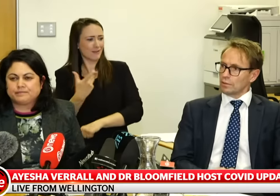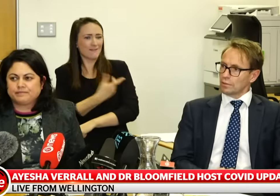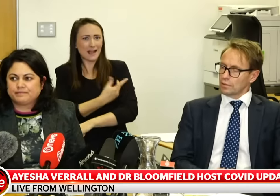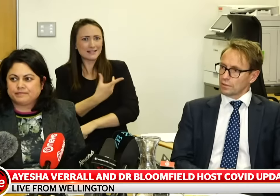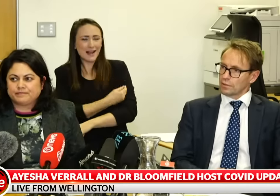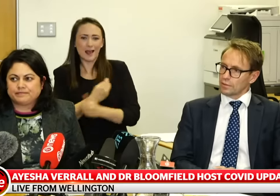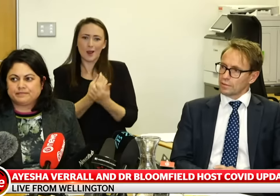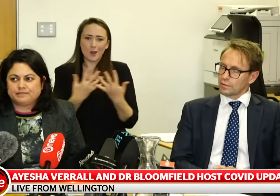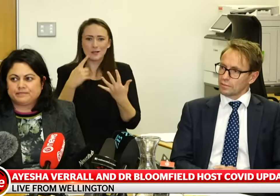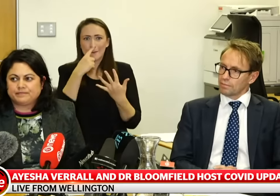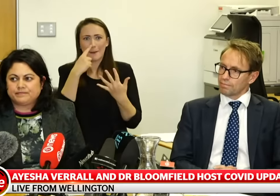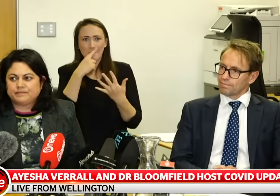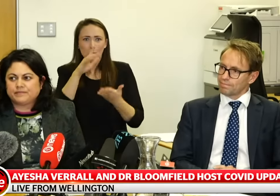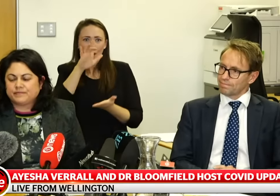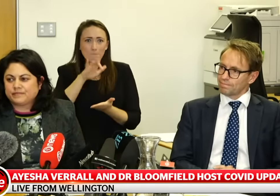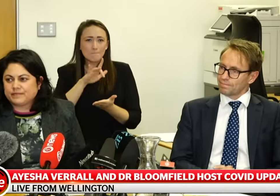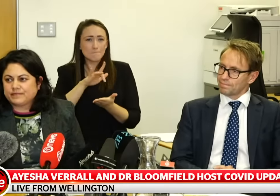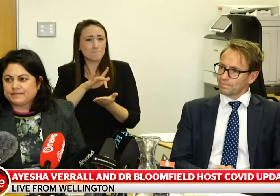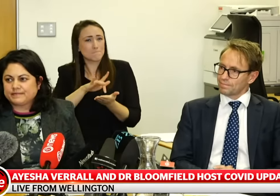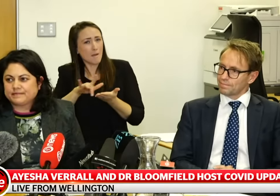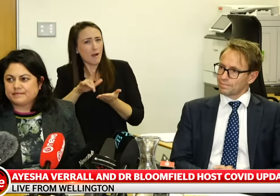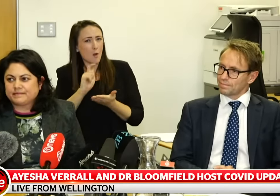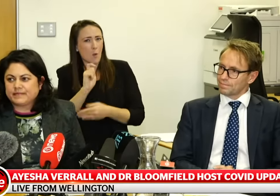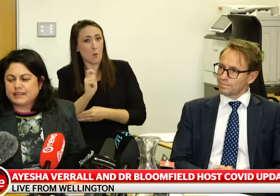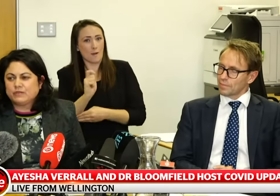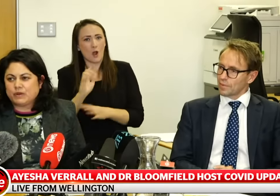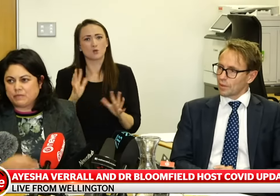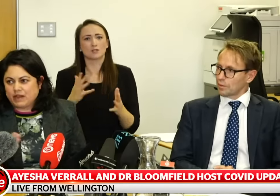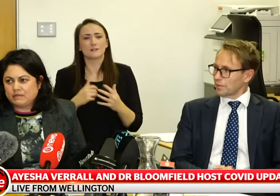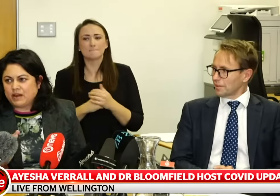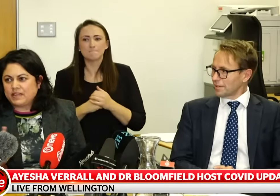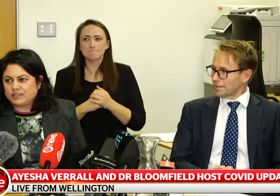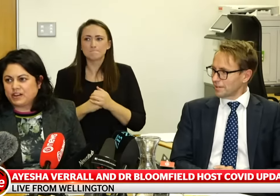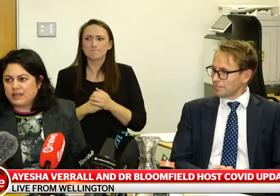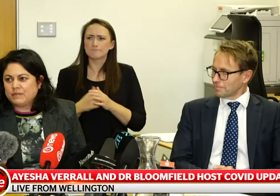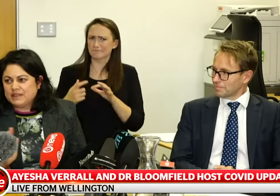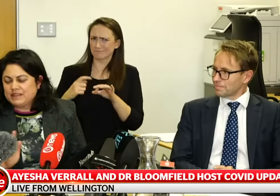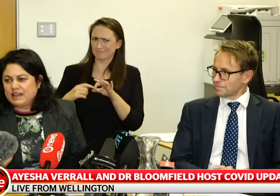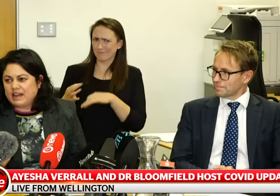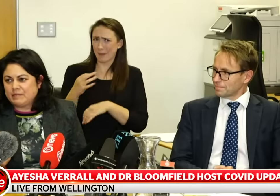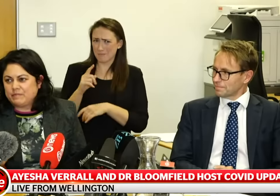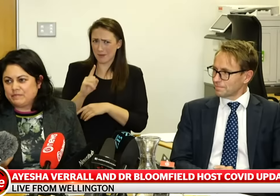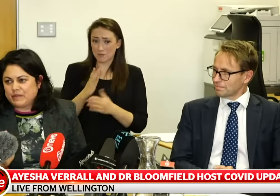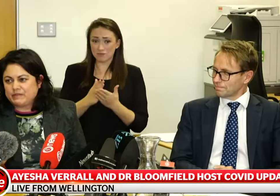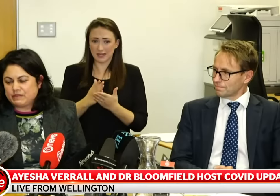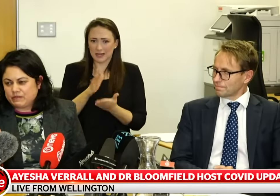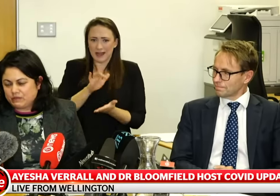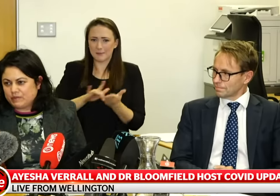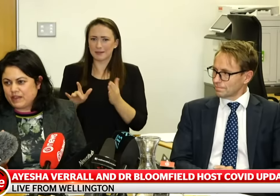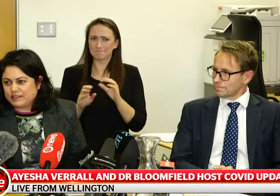Yeah, very close is very different to actually eliminate. Well, by the time